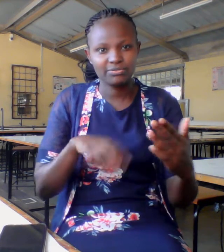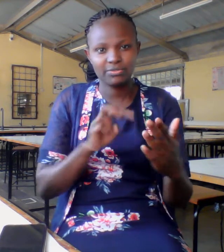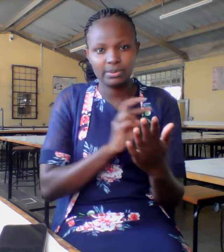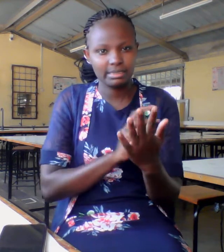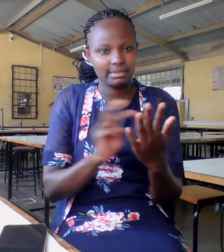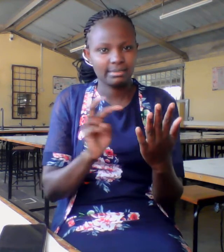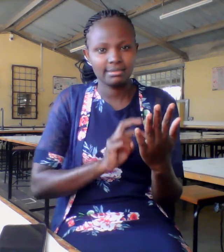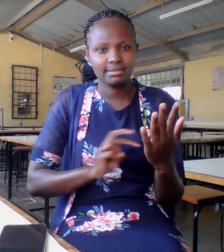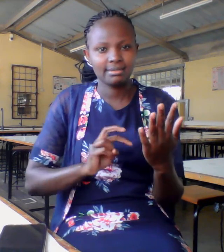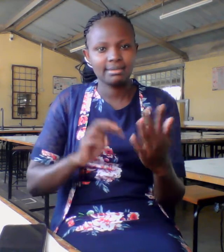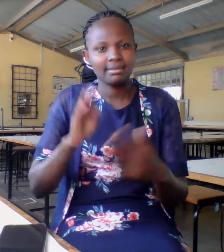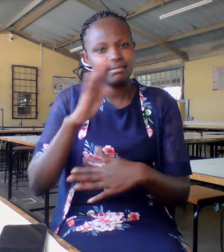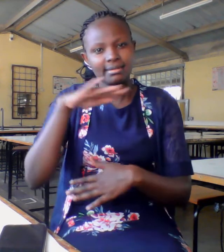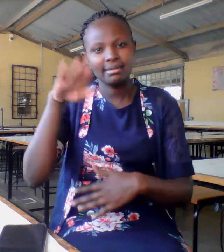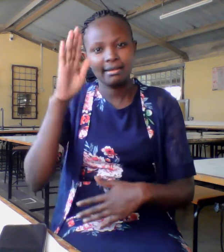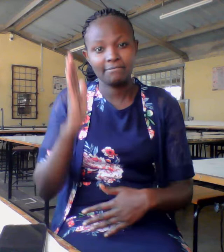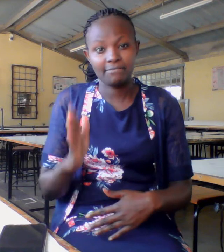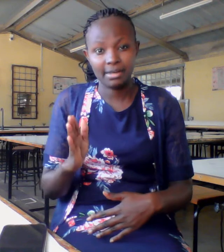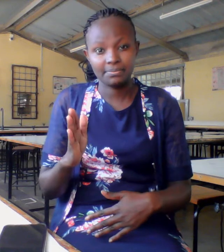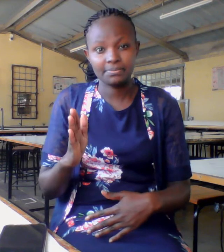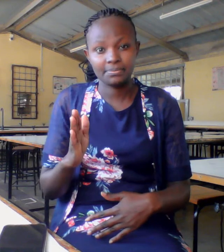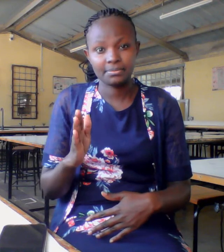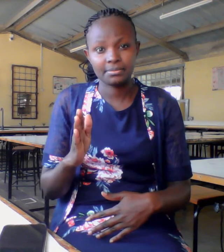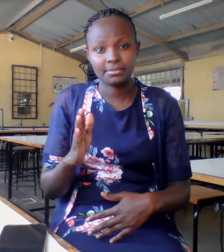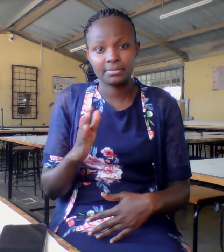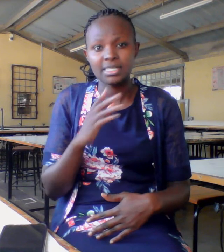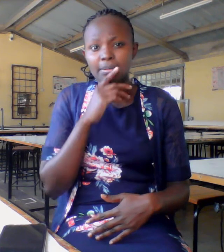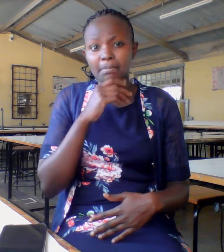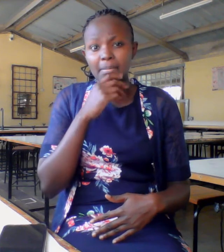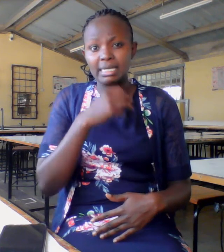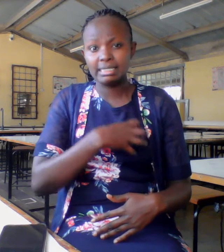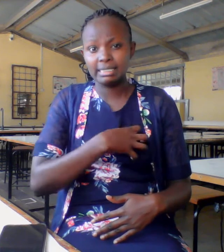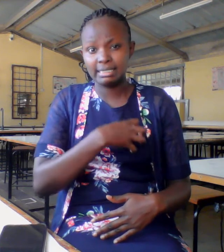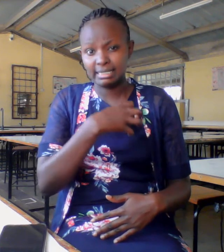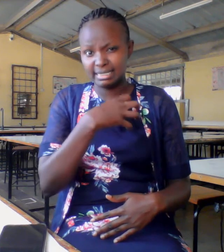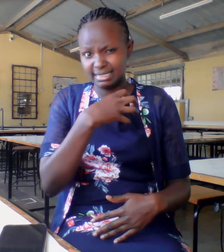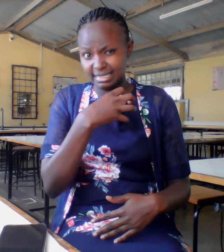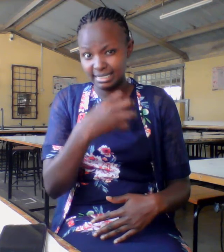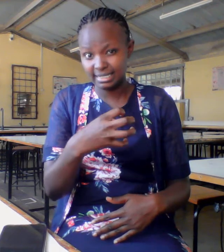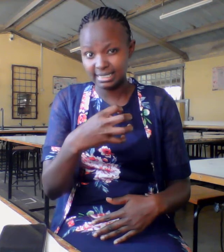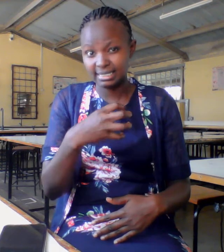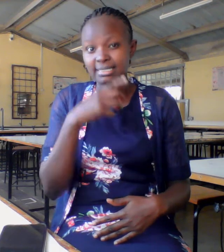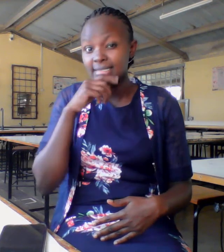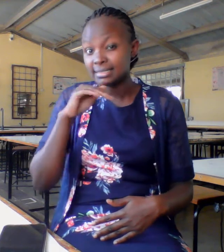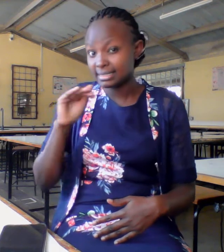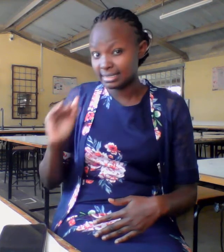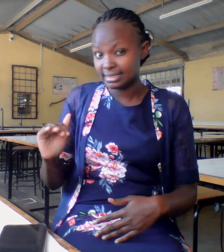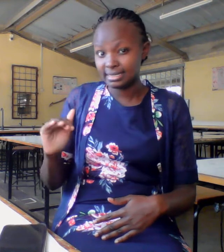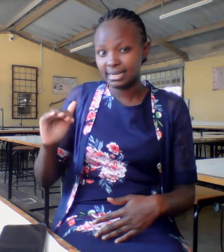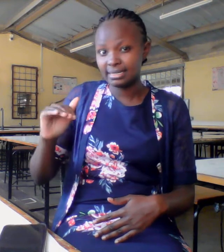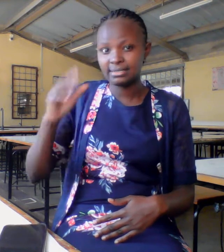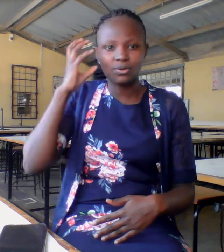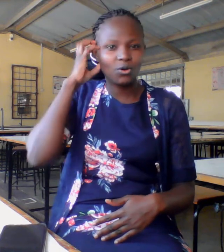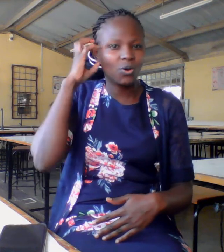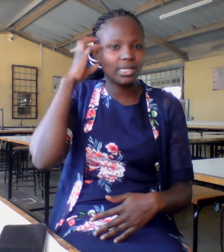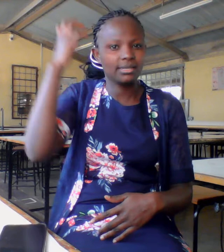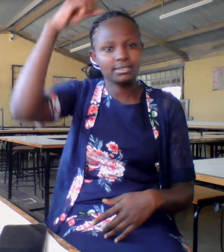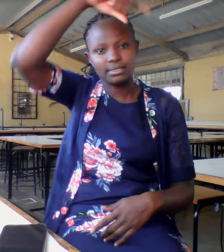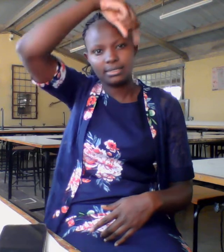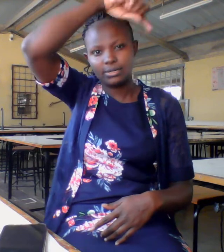man's son was graduating from college. For months, he was asking his father for